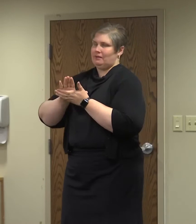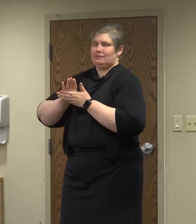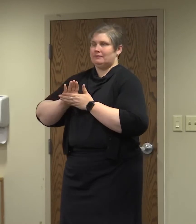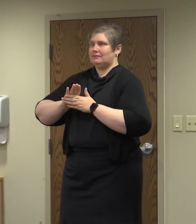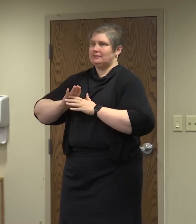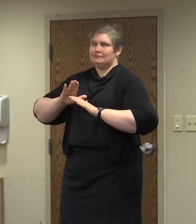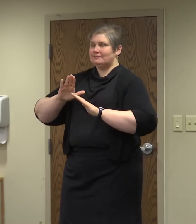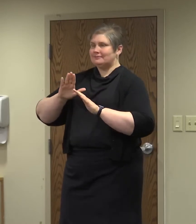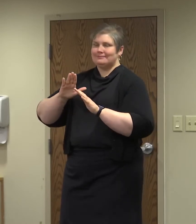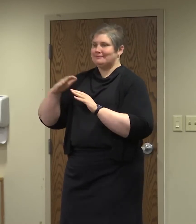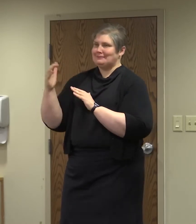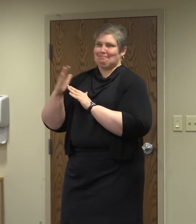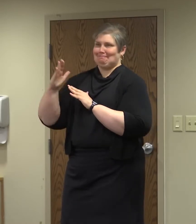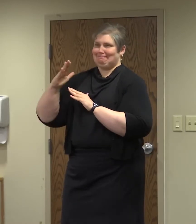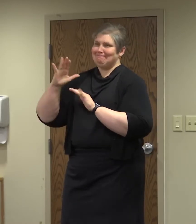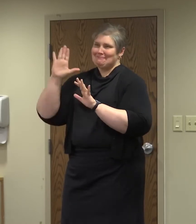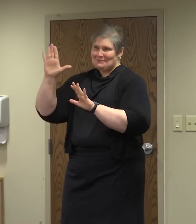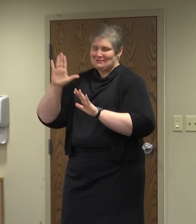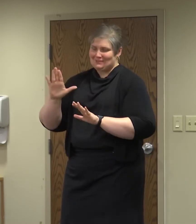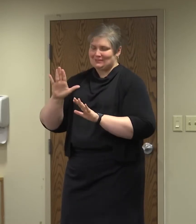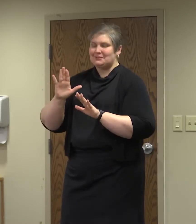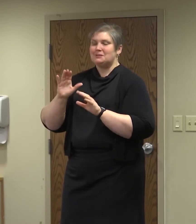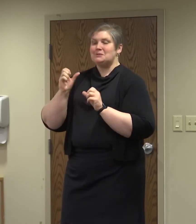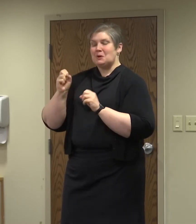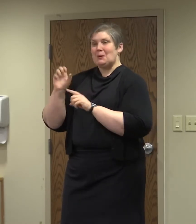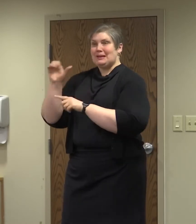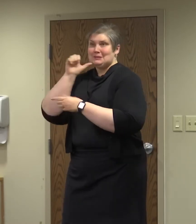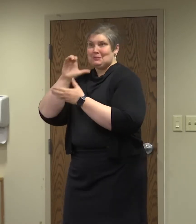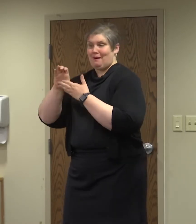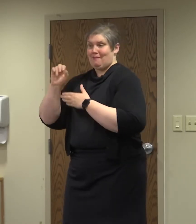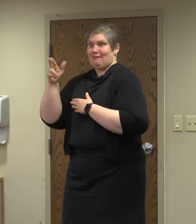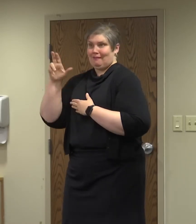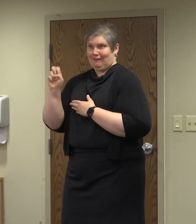for the entire Chiarelli family. To